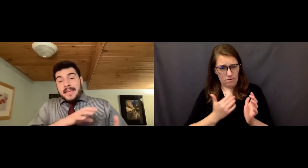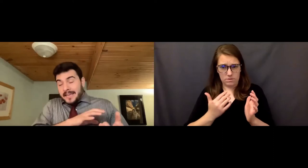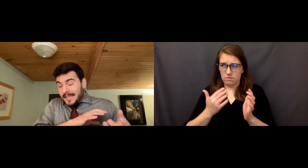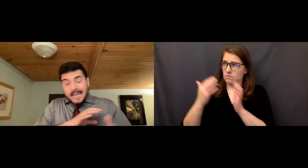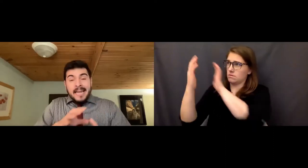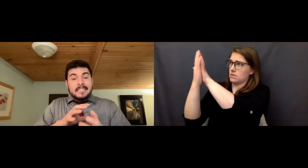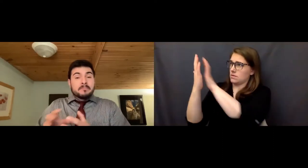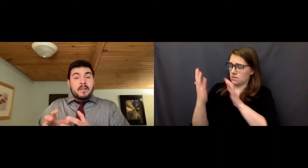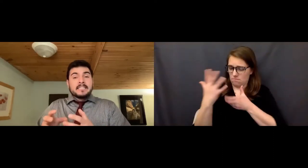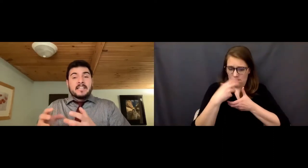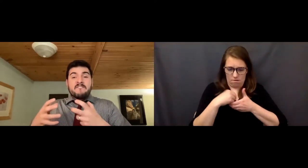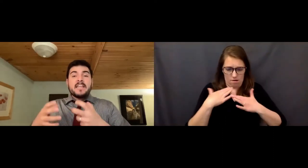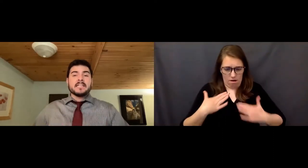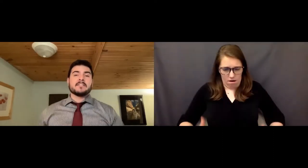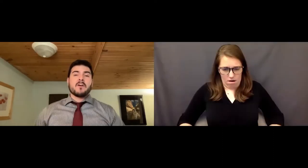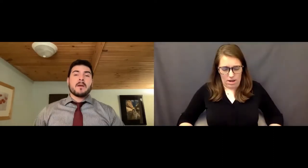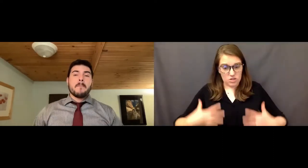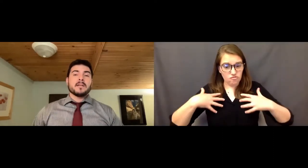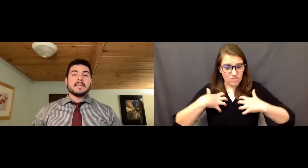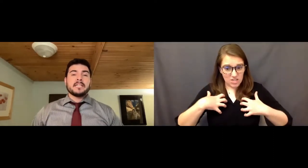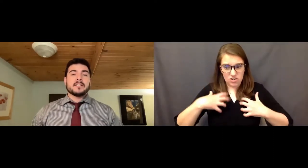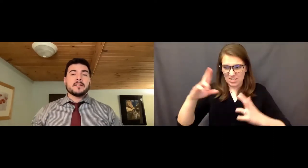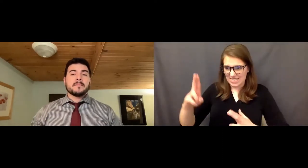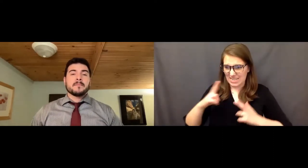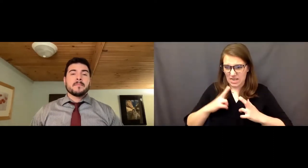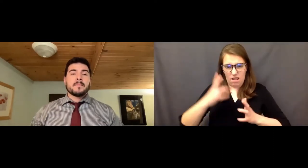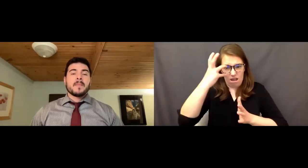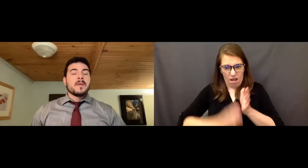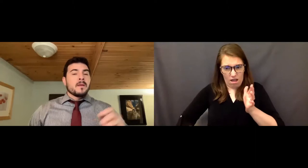and they can't displace the fittingness of our composite nature.